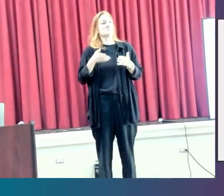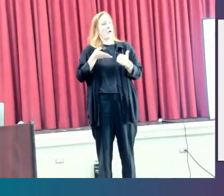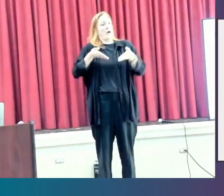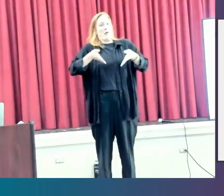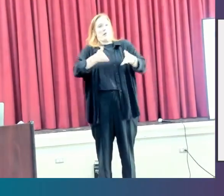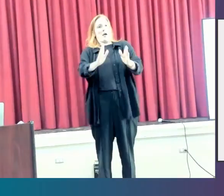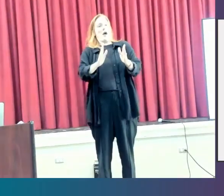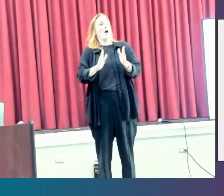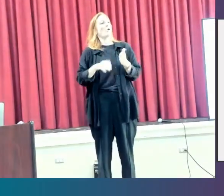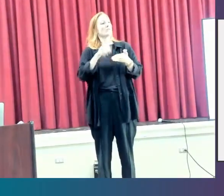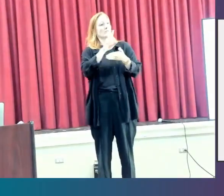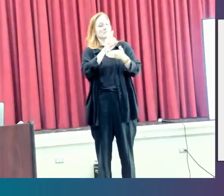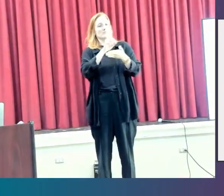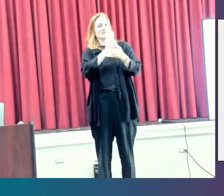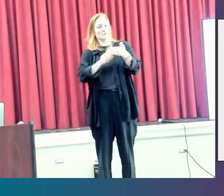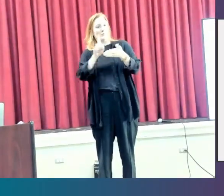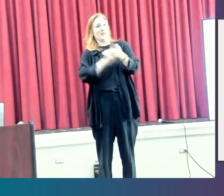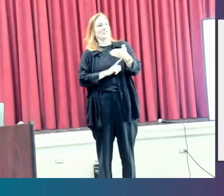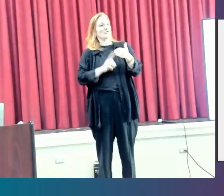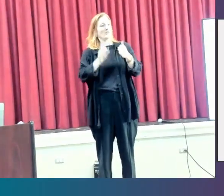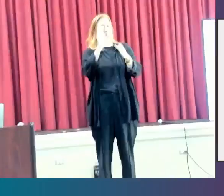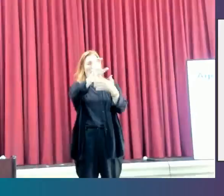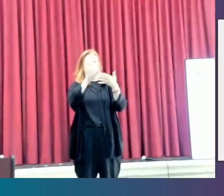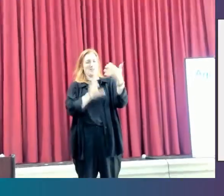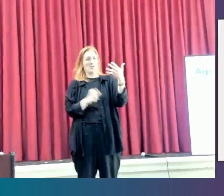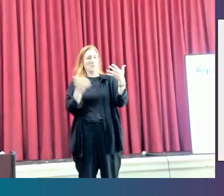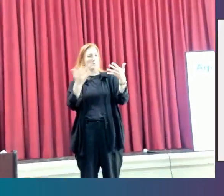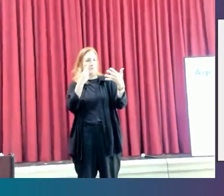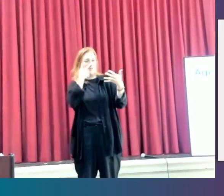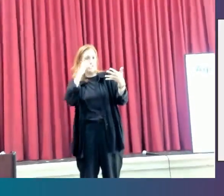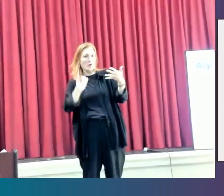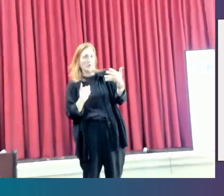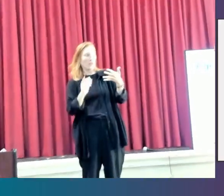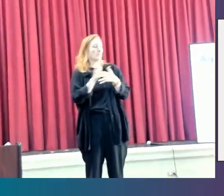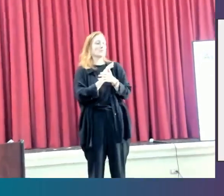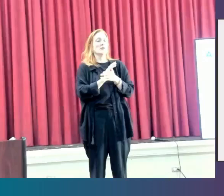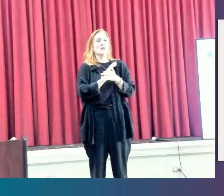criteria, harassment, and some eviction resources.